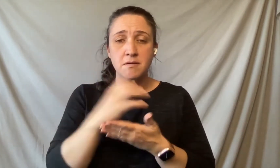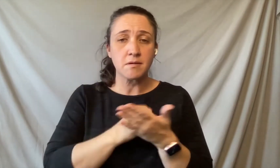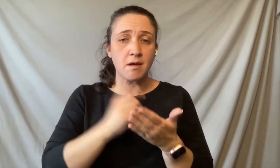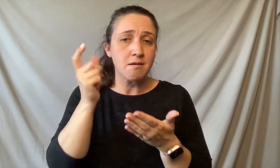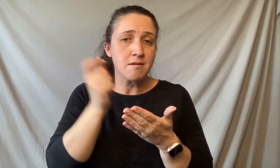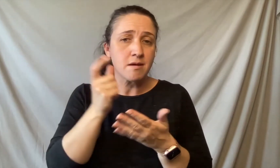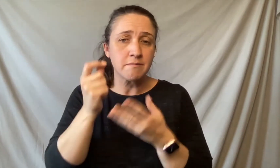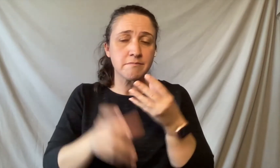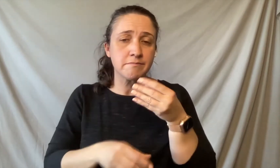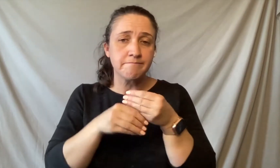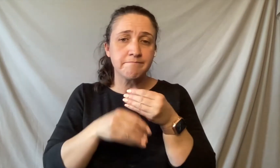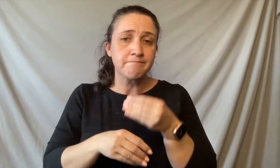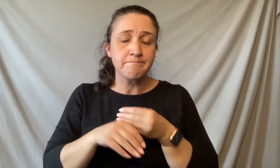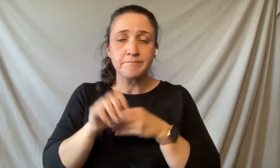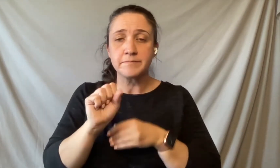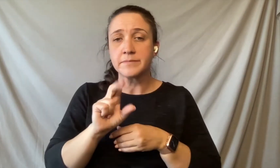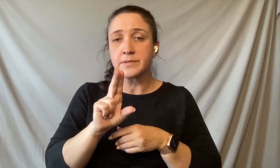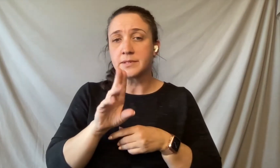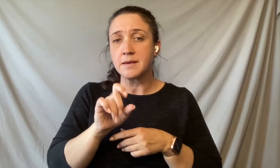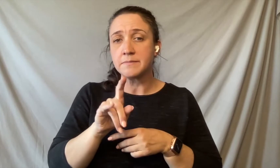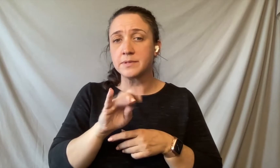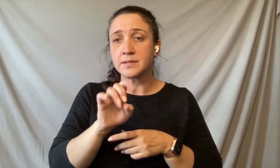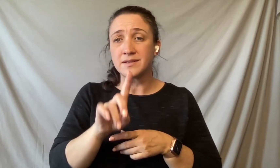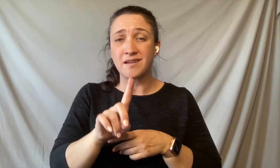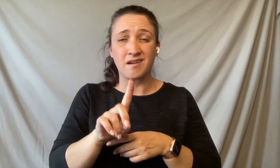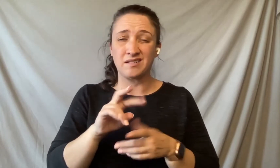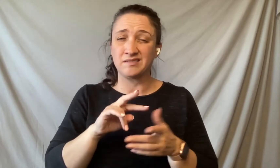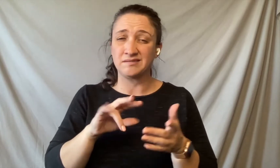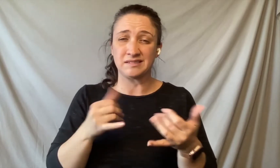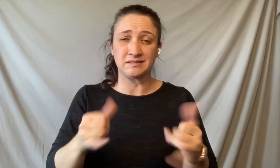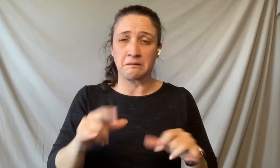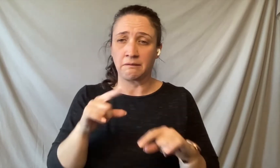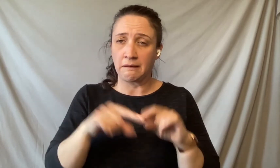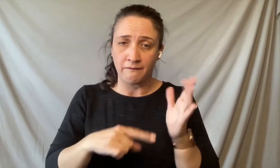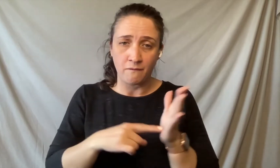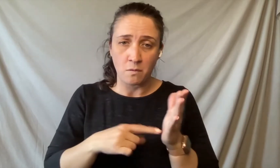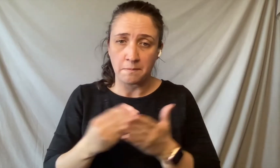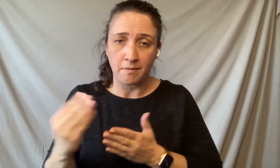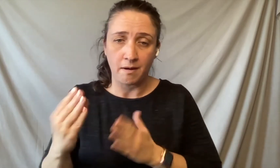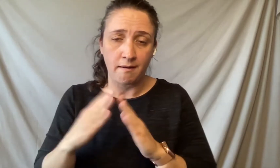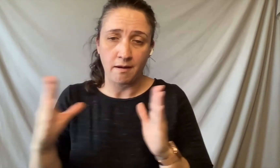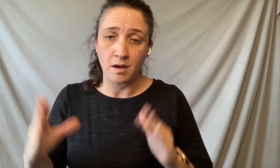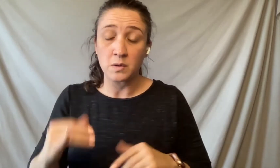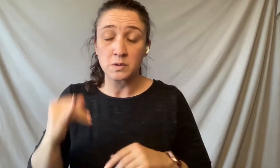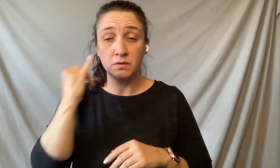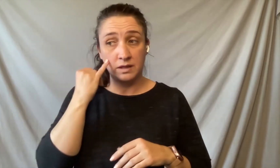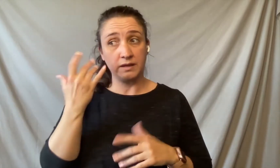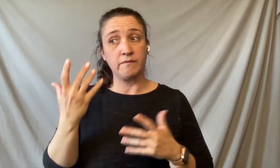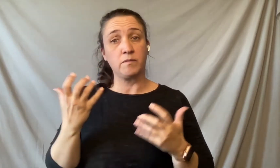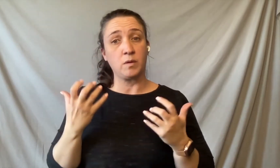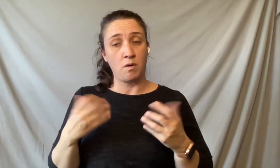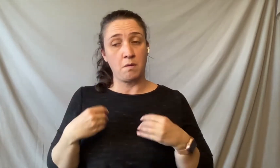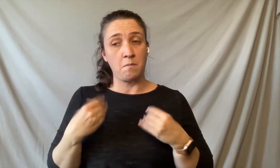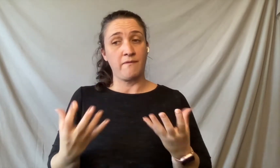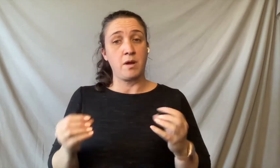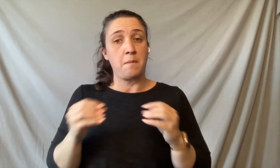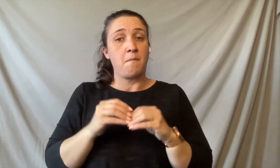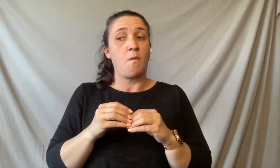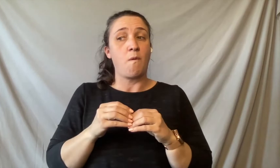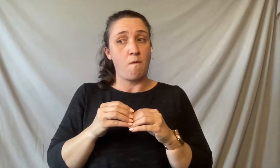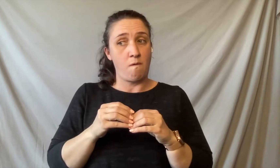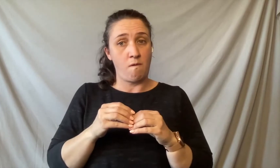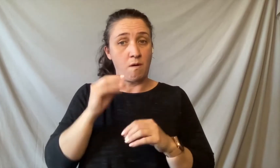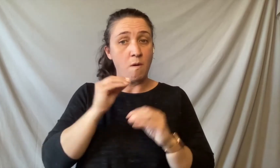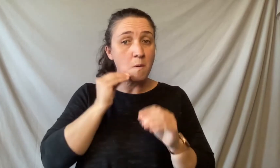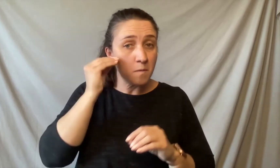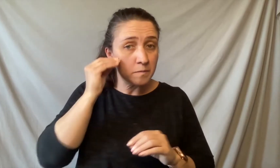you know, so if we're gonna increase the inventory, you know, focusing more on making more units available for rent, as